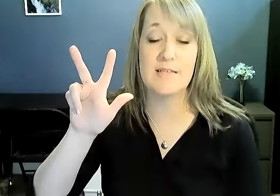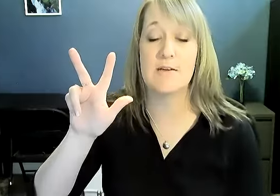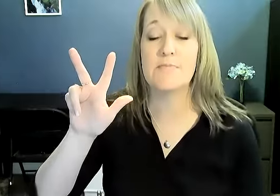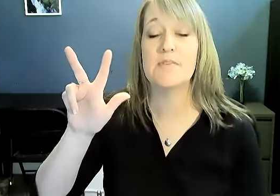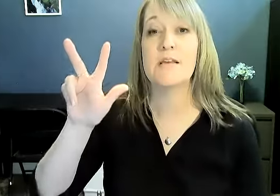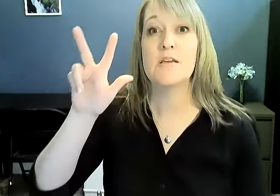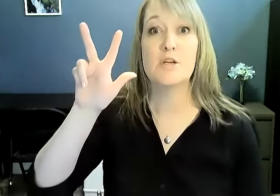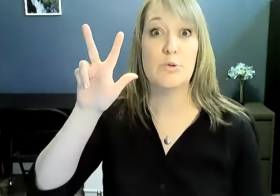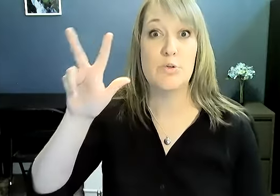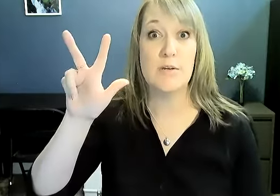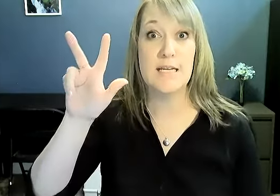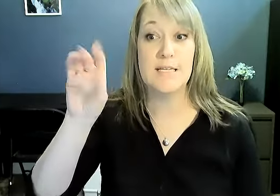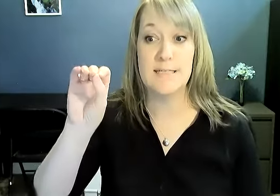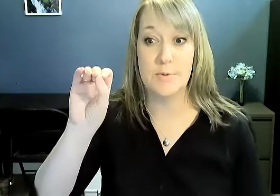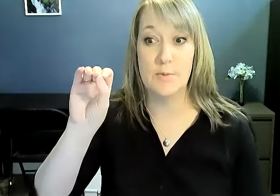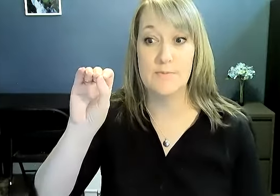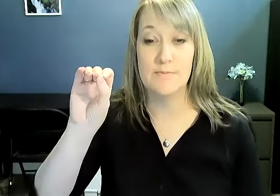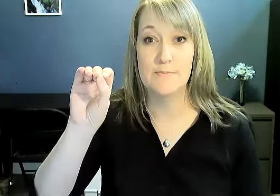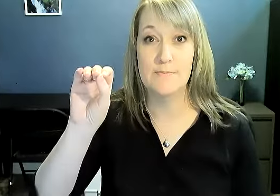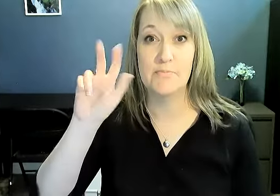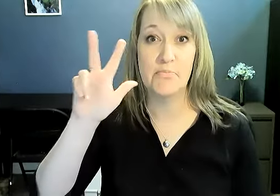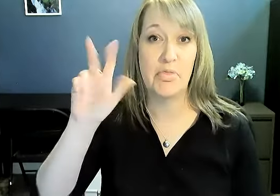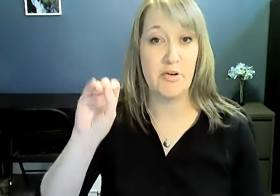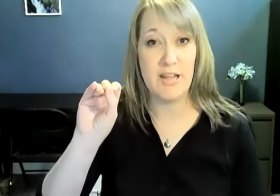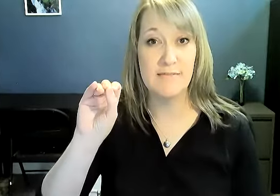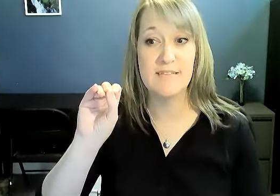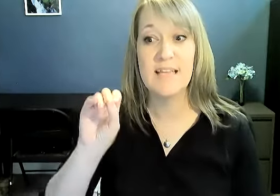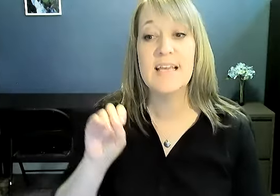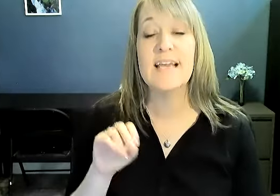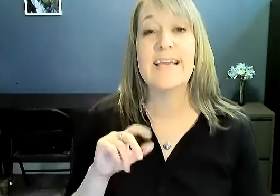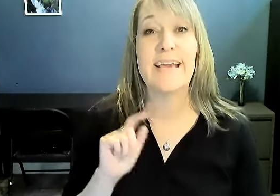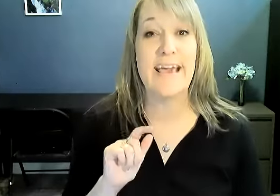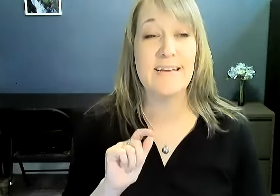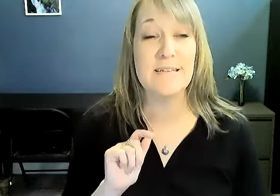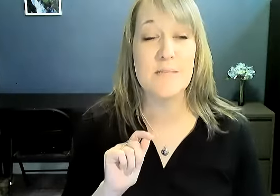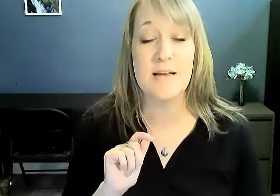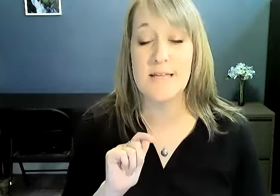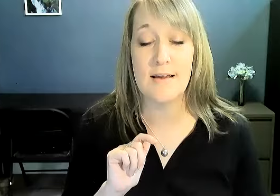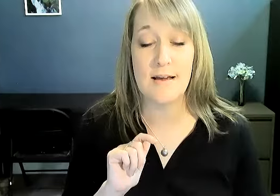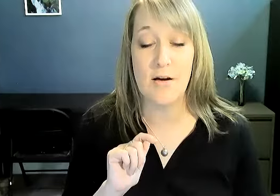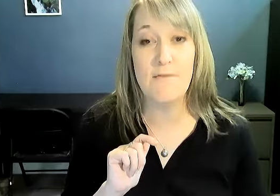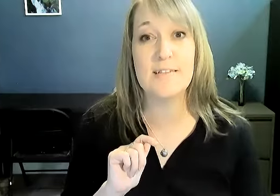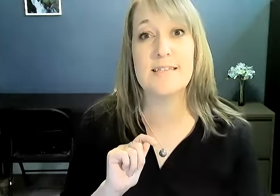out. You do 3, 0, 30. It can sometimes, I often see